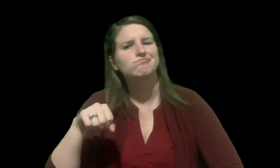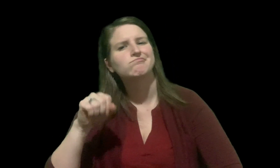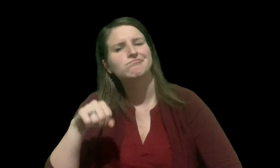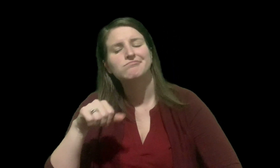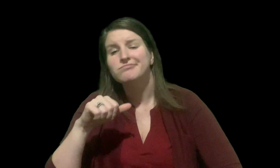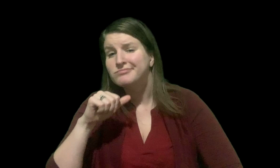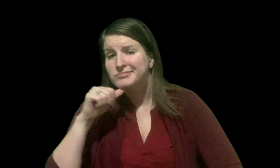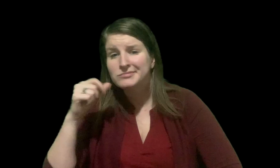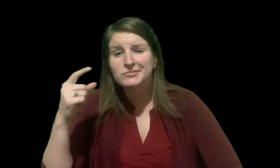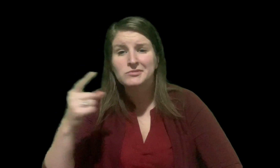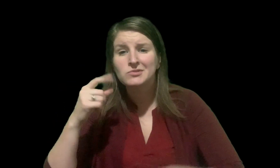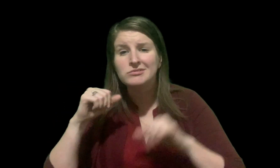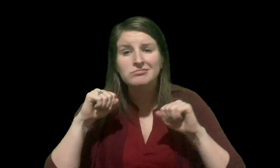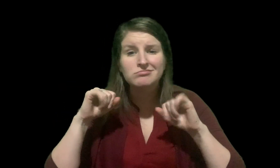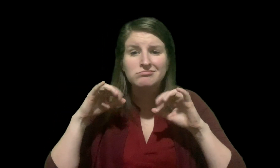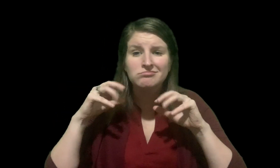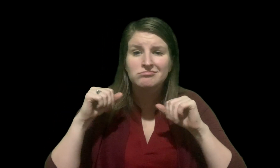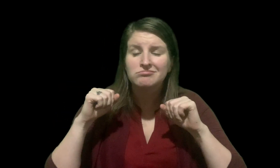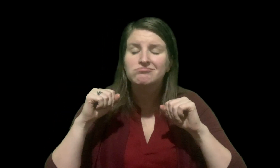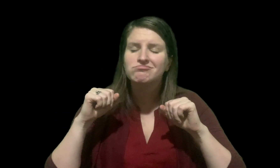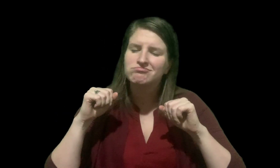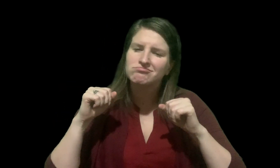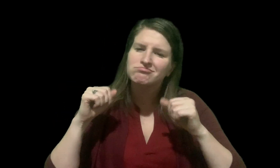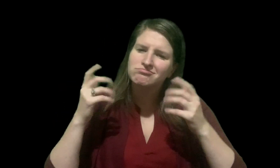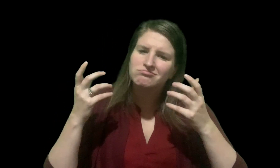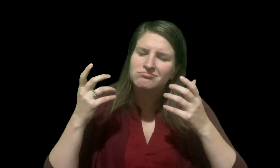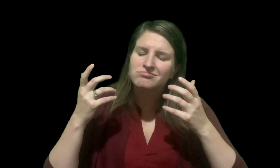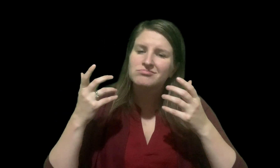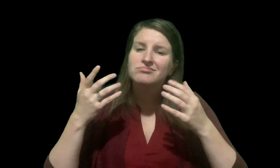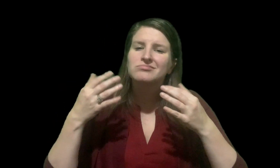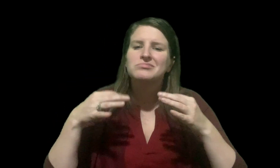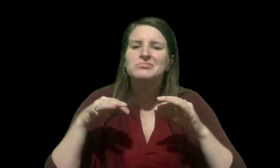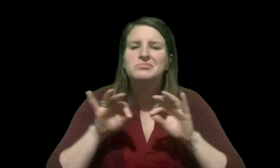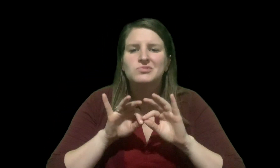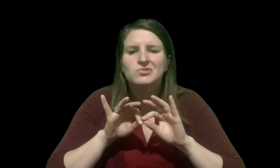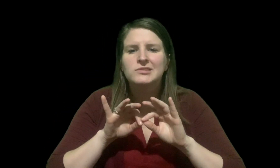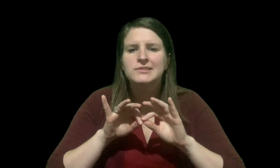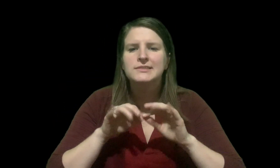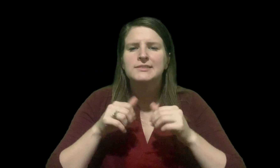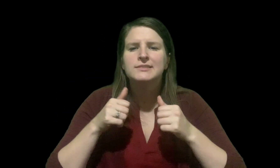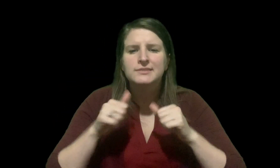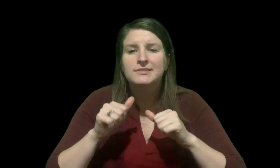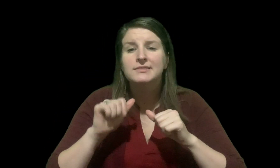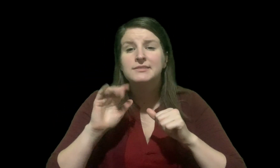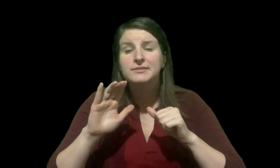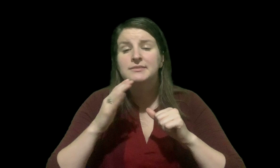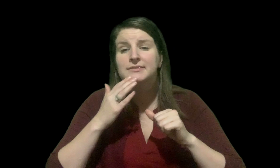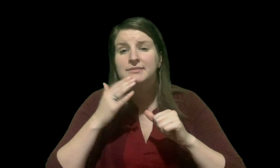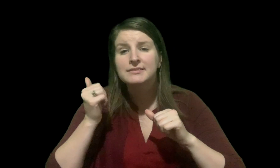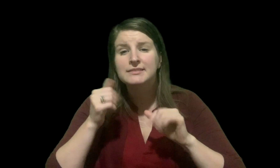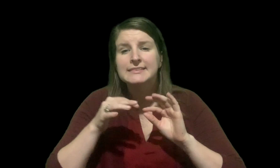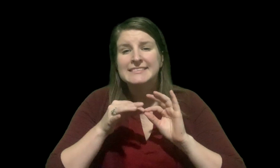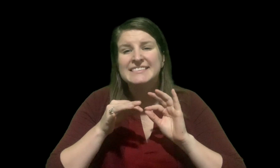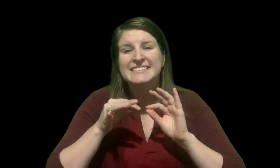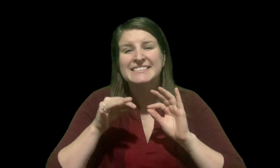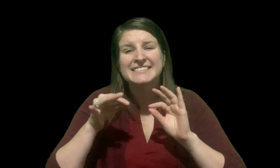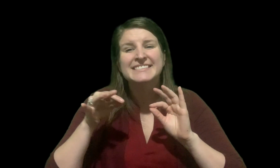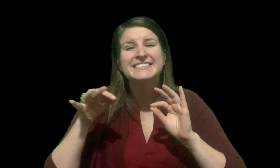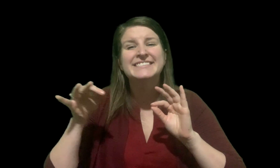I understand you're new. You're not always going to be able to sign everything you'd like to, but